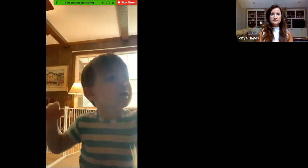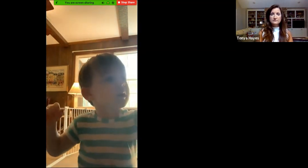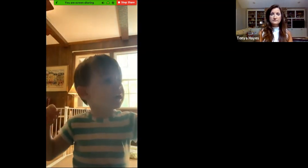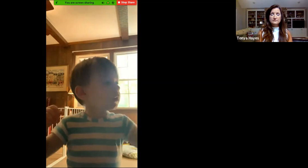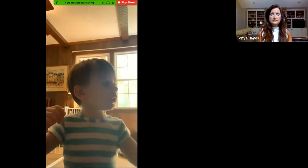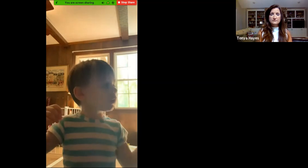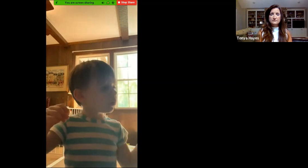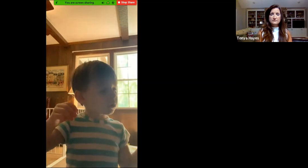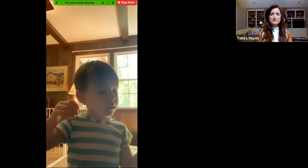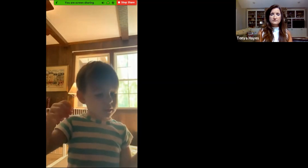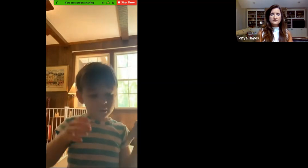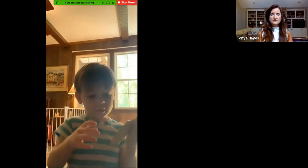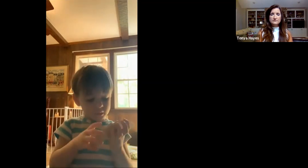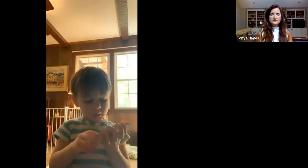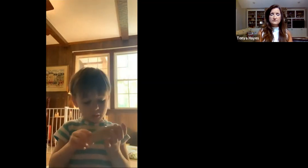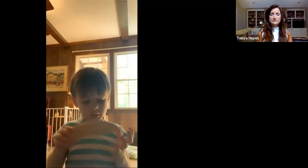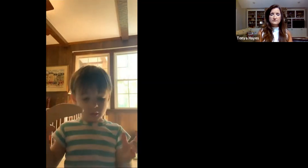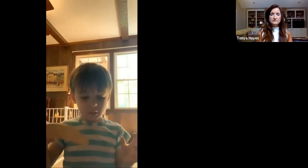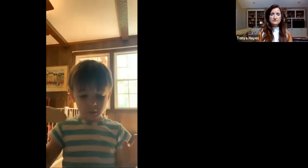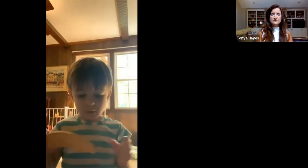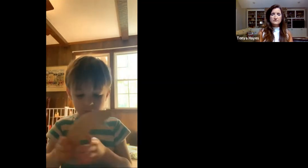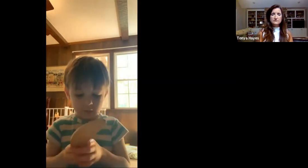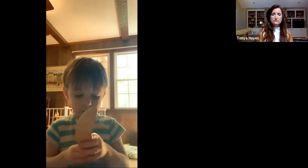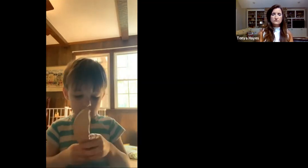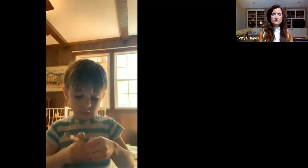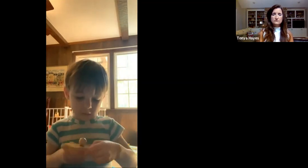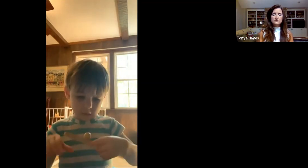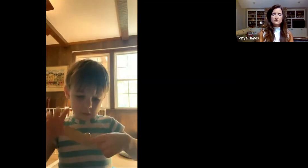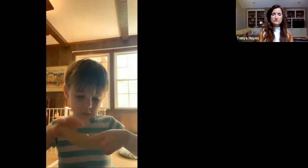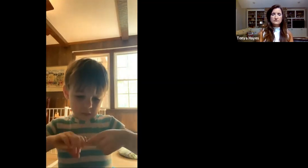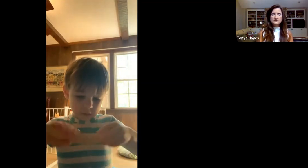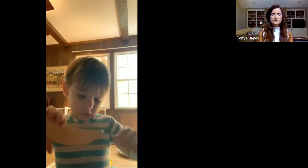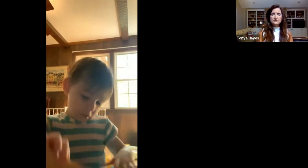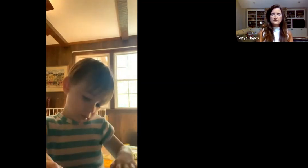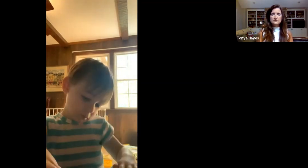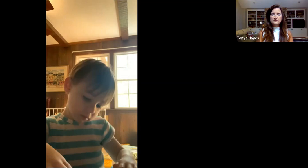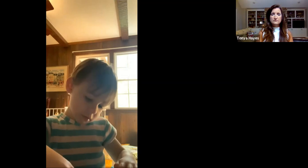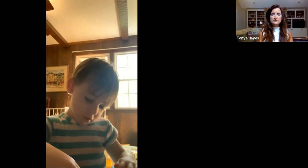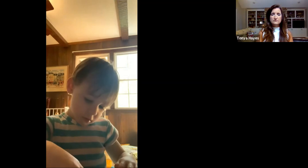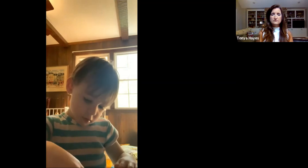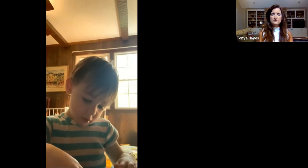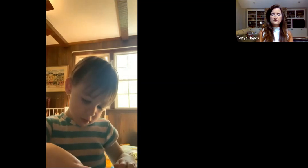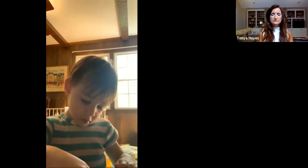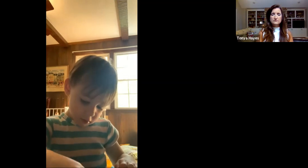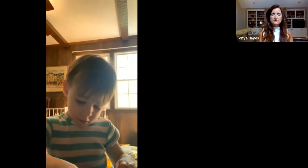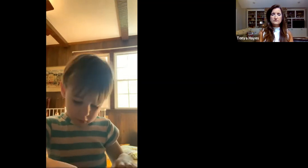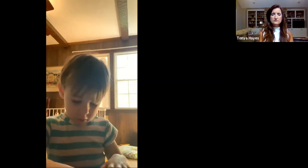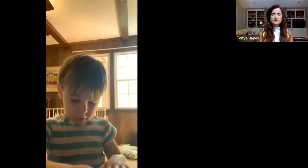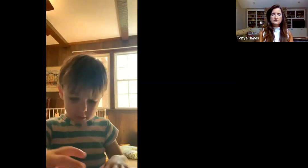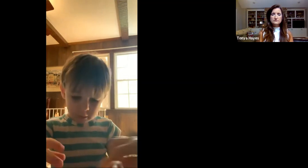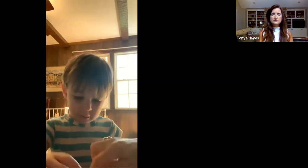Banana. Yes. Banana. Where does banana go? Banana goes